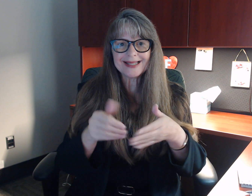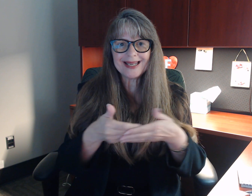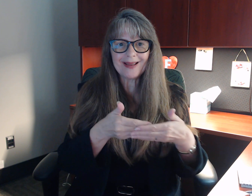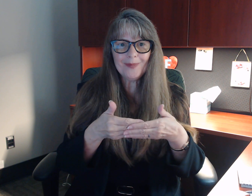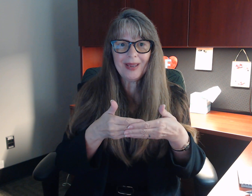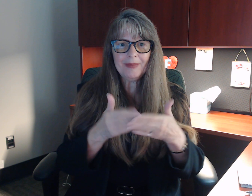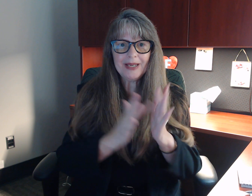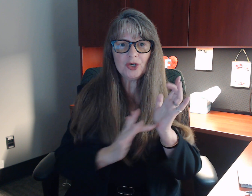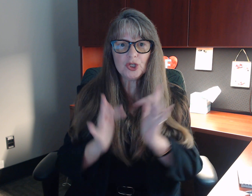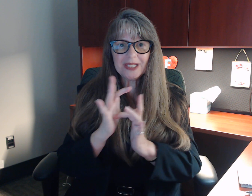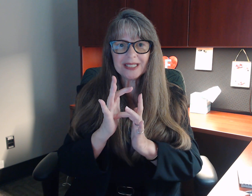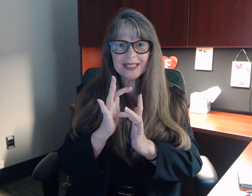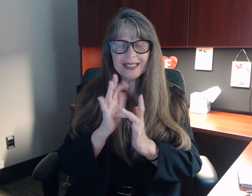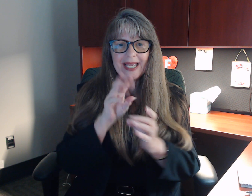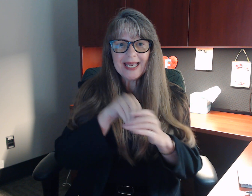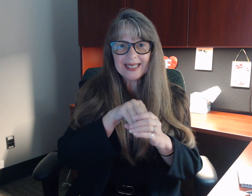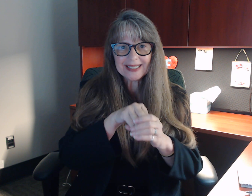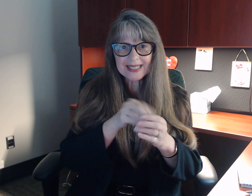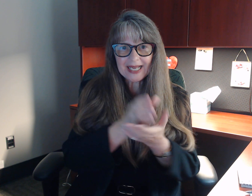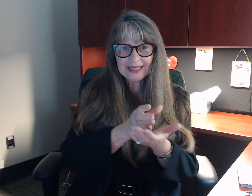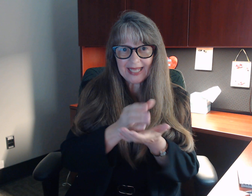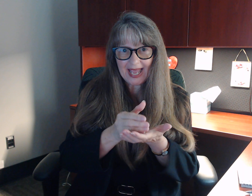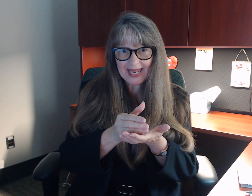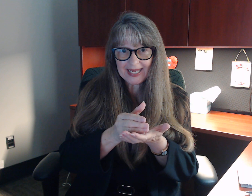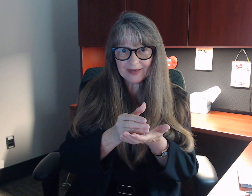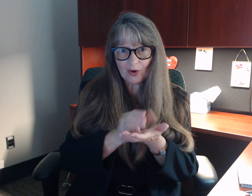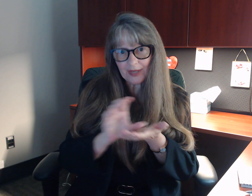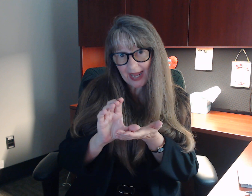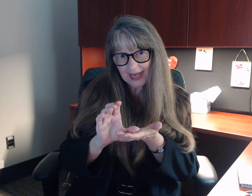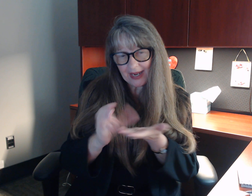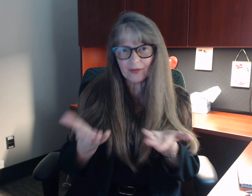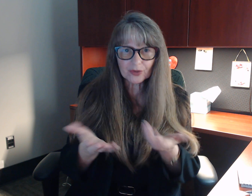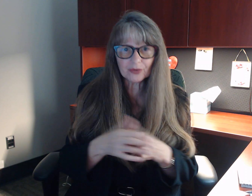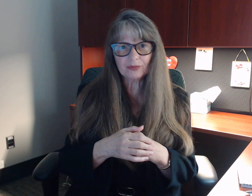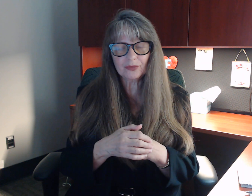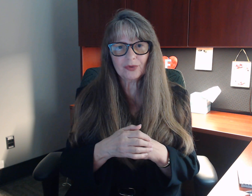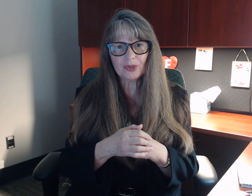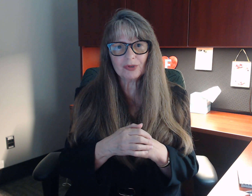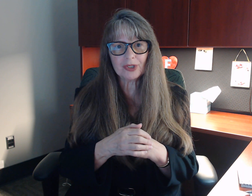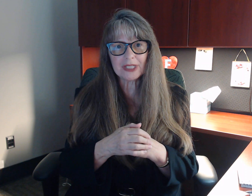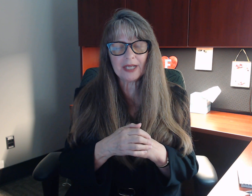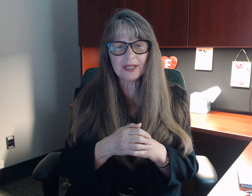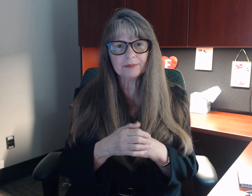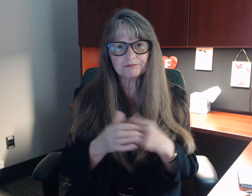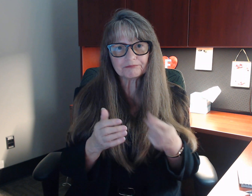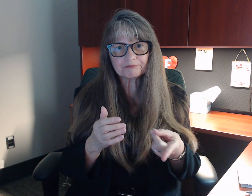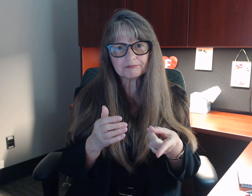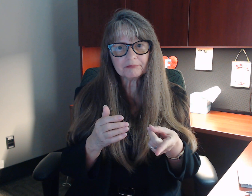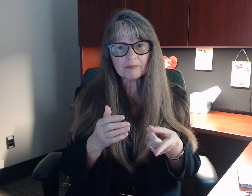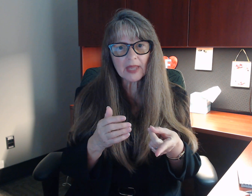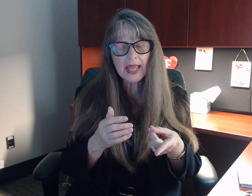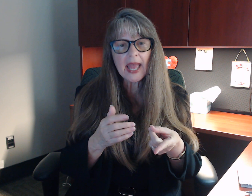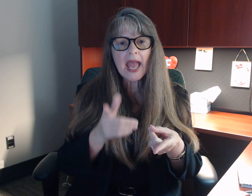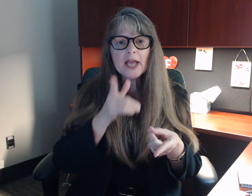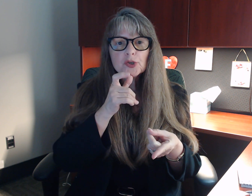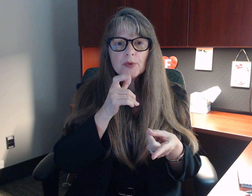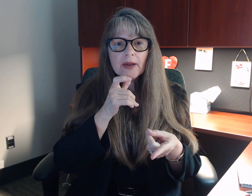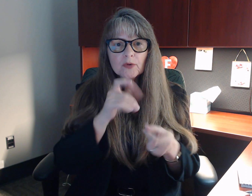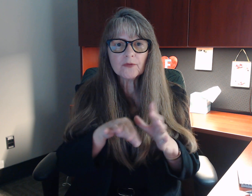plastic baby Jesus inside the cake, or cake, however you choose to sign that. And whoever